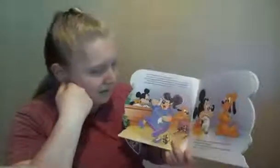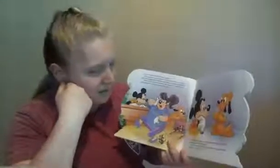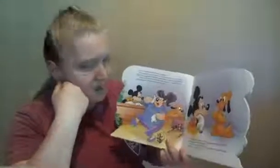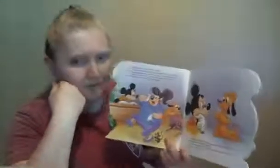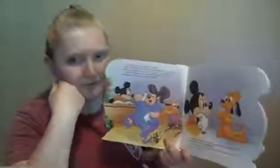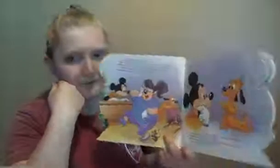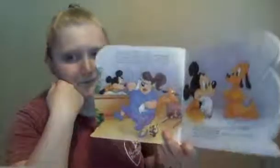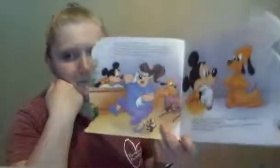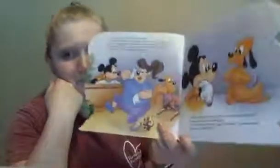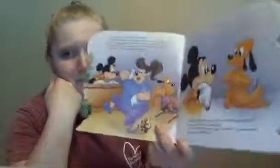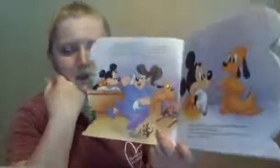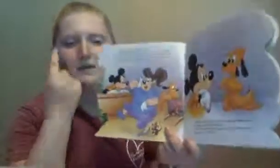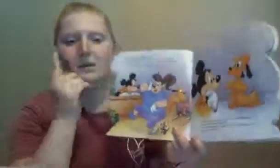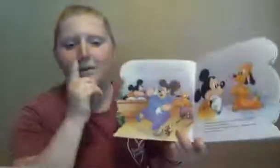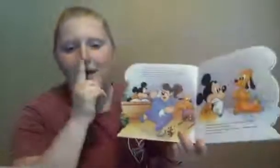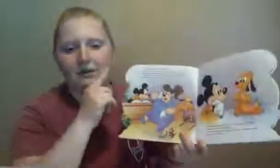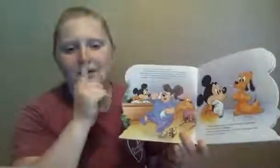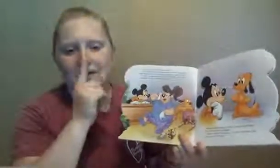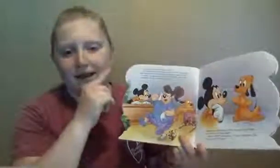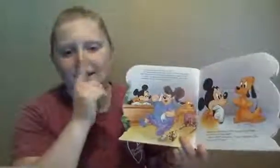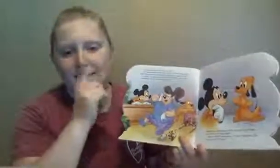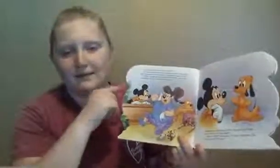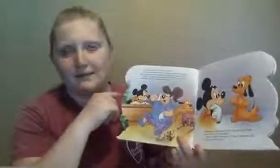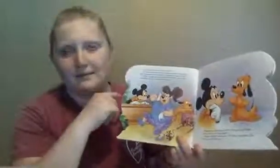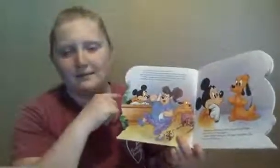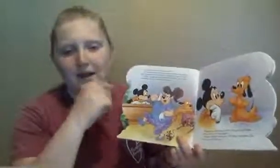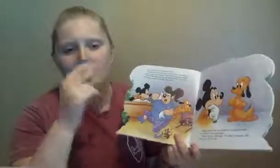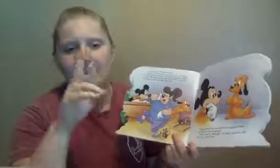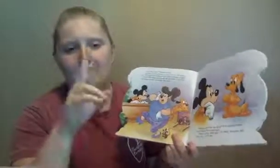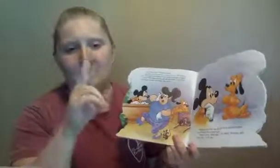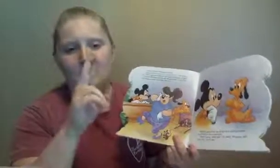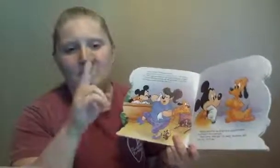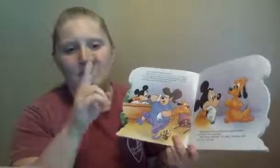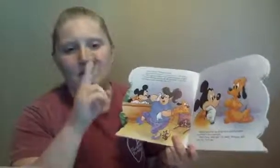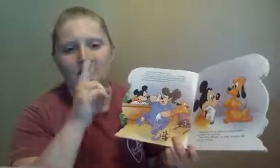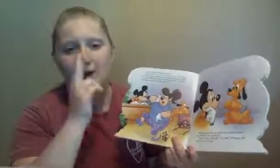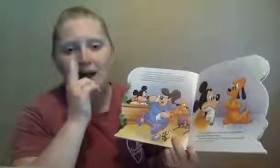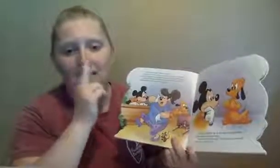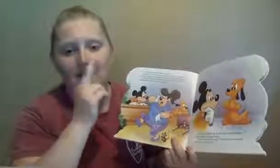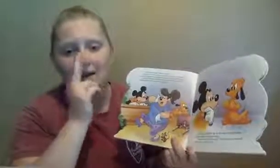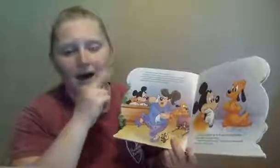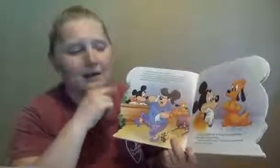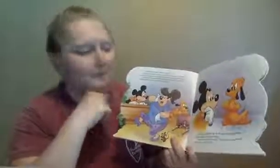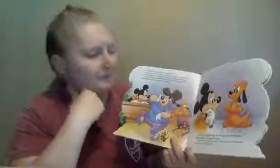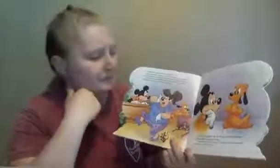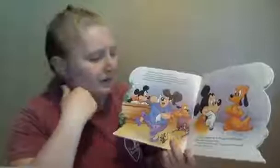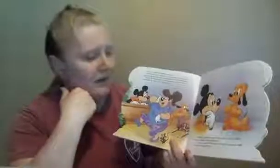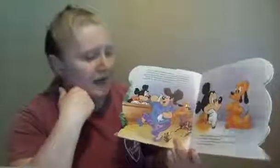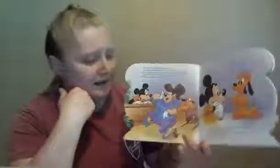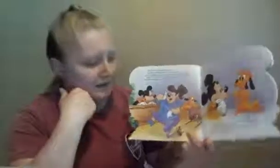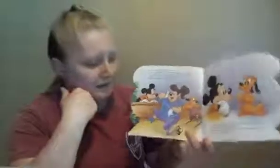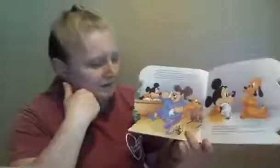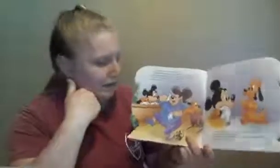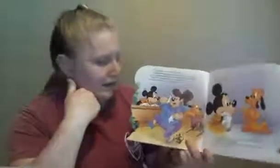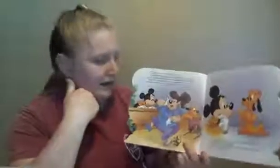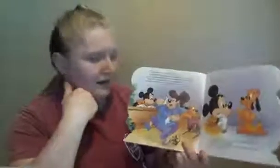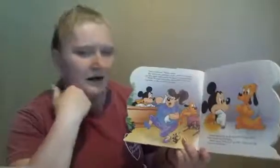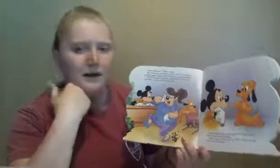door. So mouse is like this. And then if you want to say rat, it's like that. I didn't include that in our